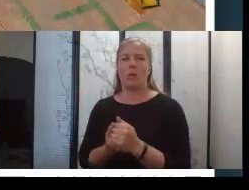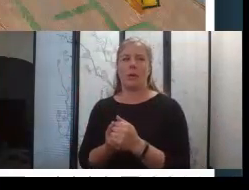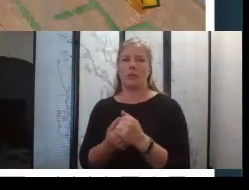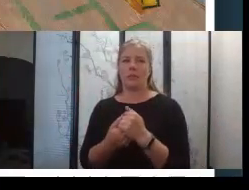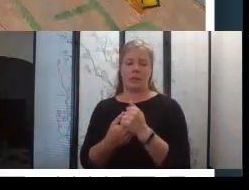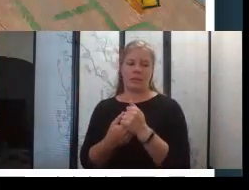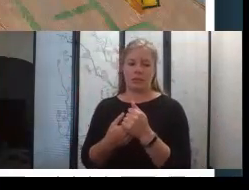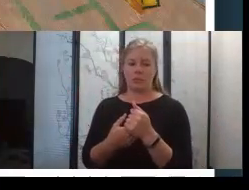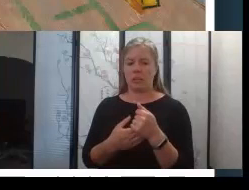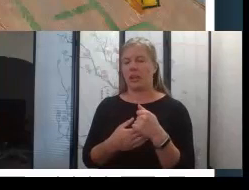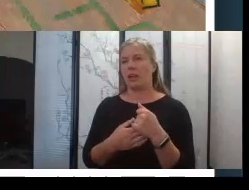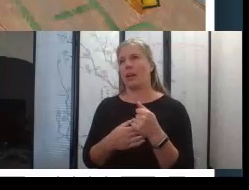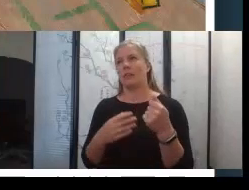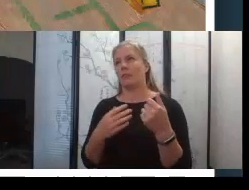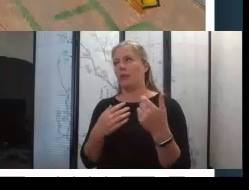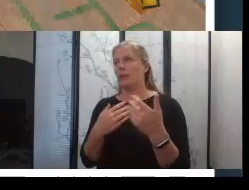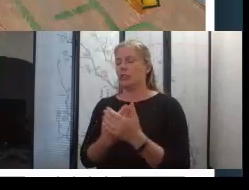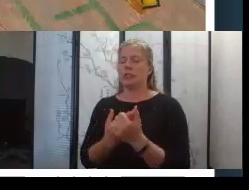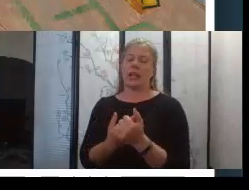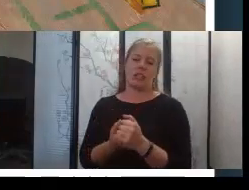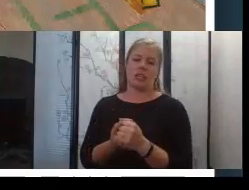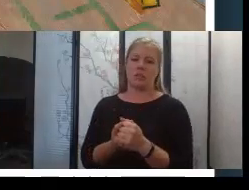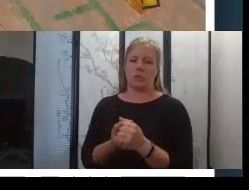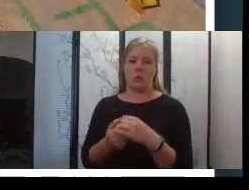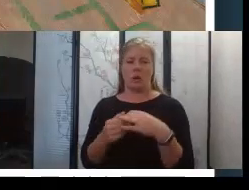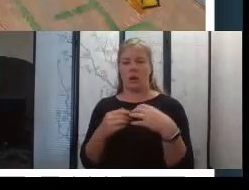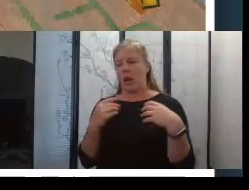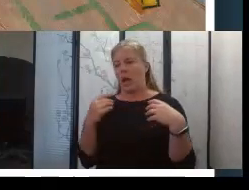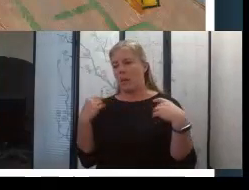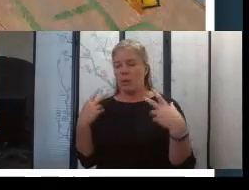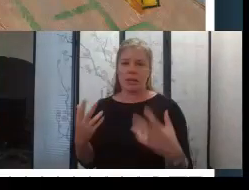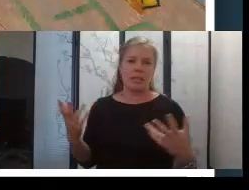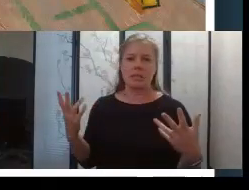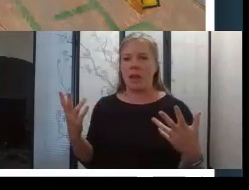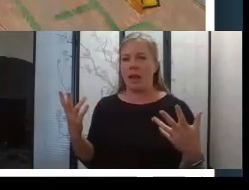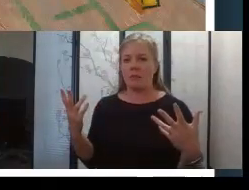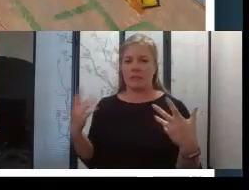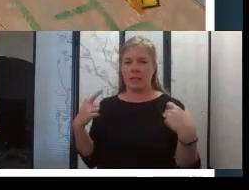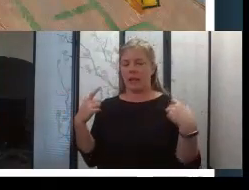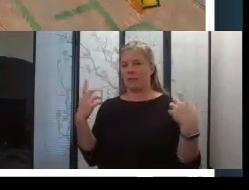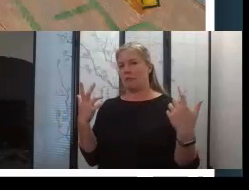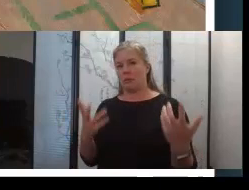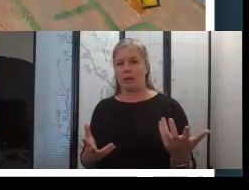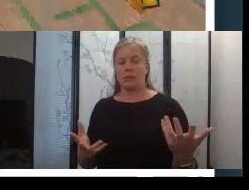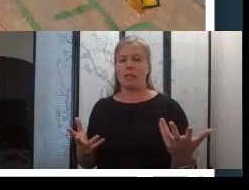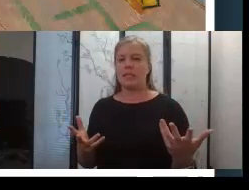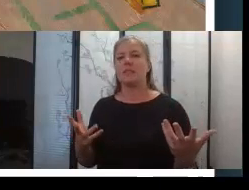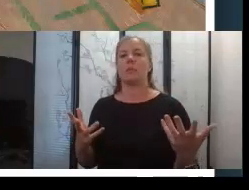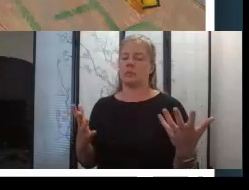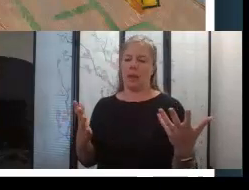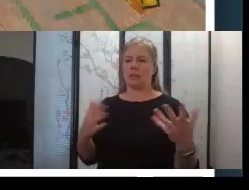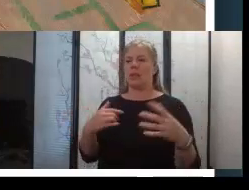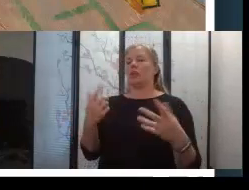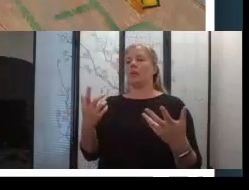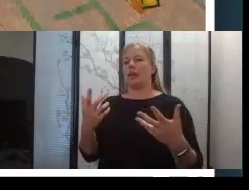describing or if somebody's speaking of directions or I walked into my office today and found out that my desk